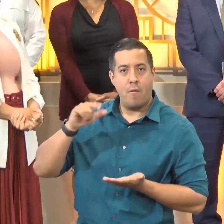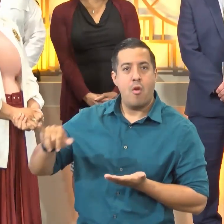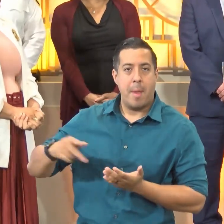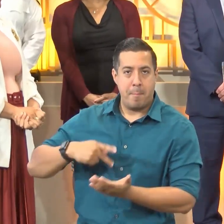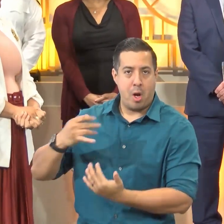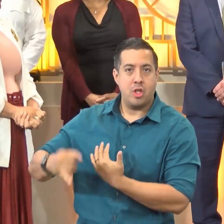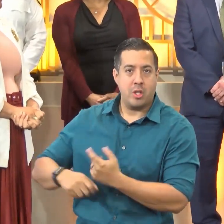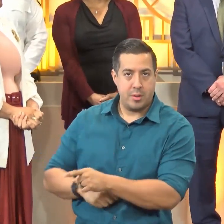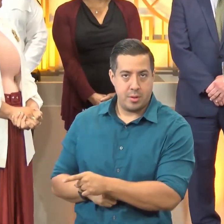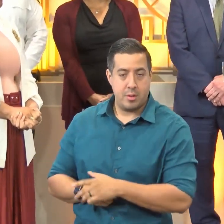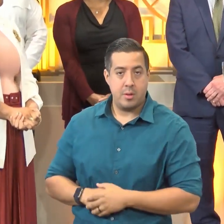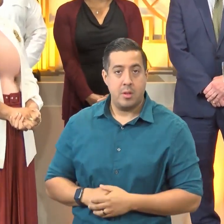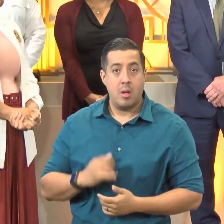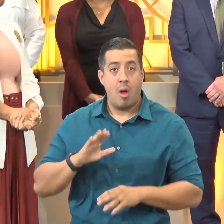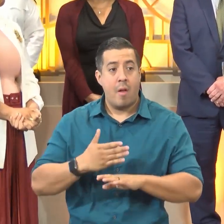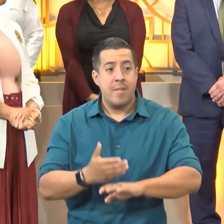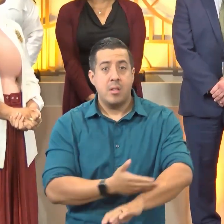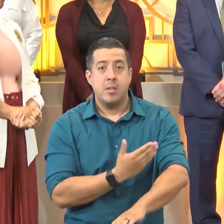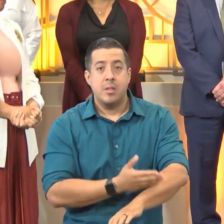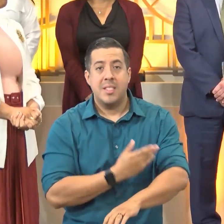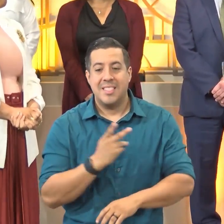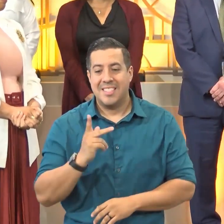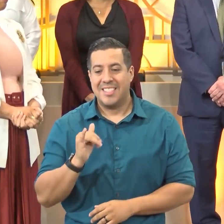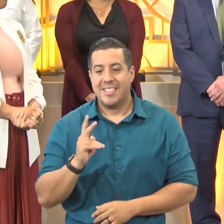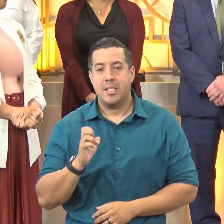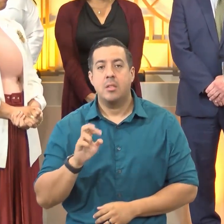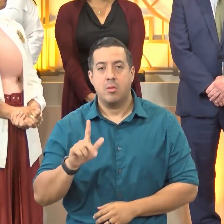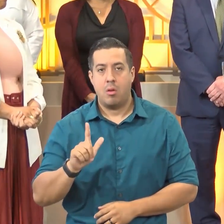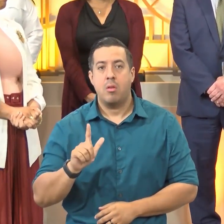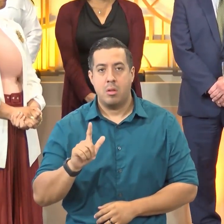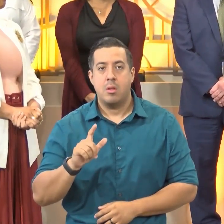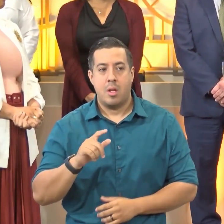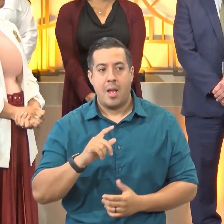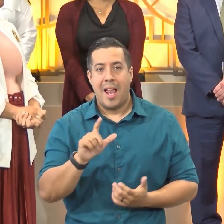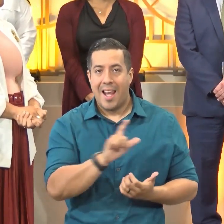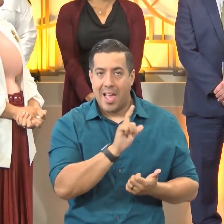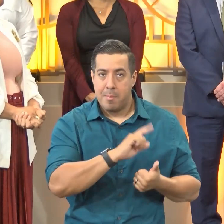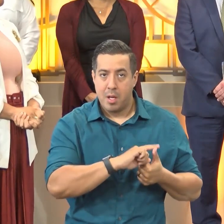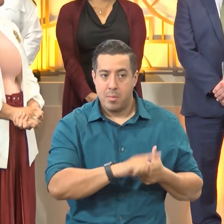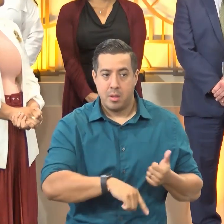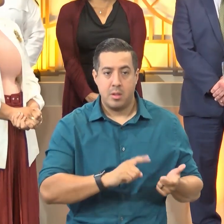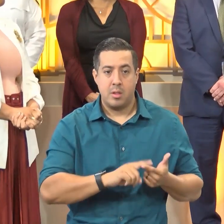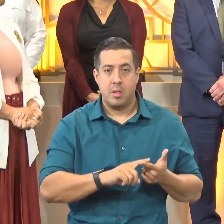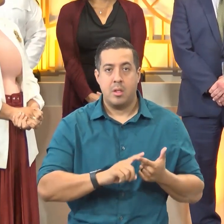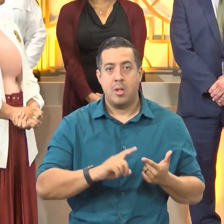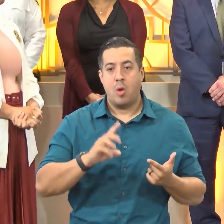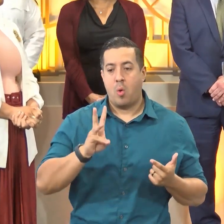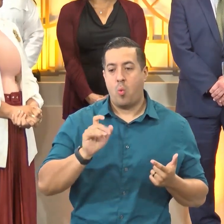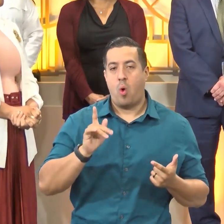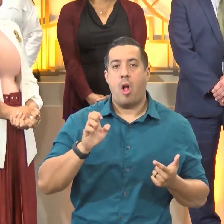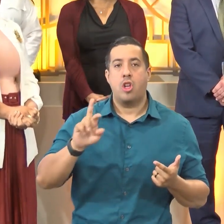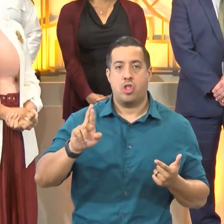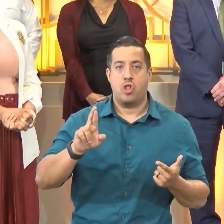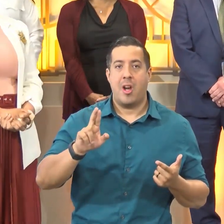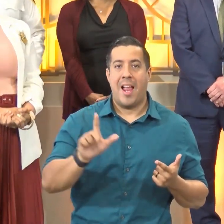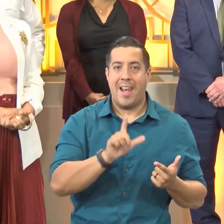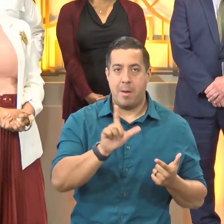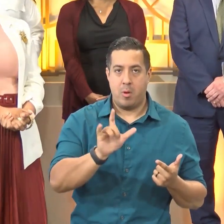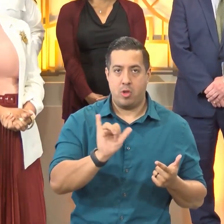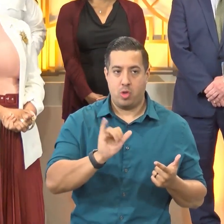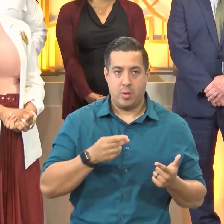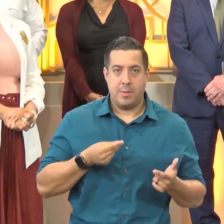one, the renovated Kendall Library, and the Dr. Shannon Walker Library as